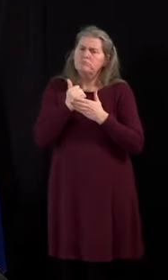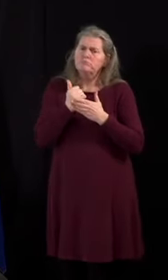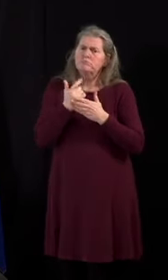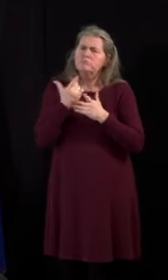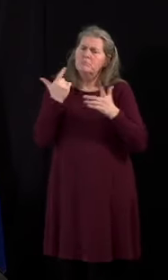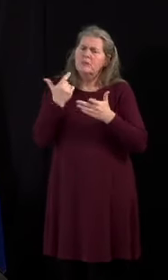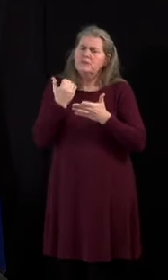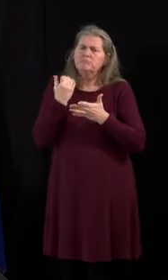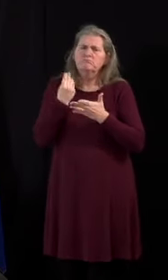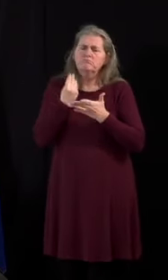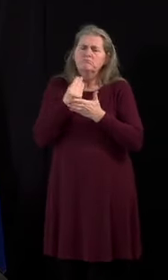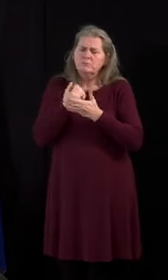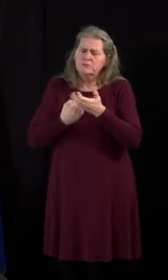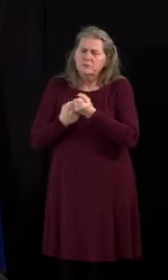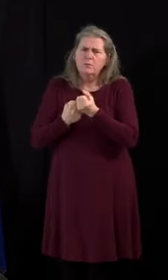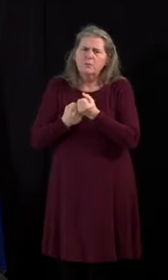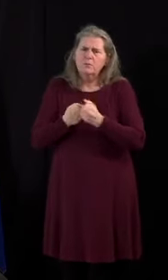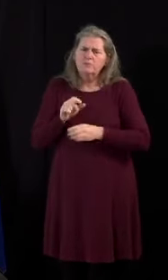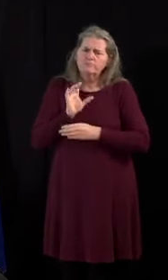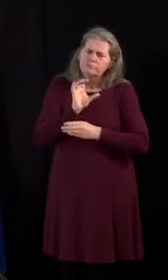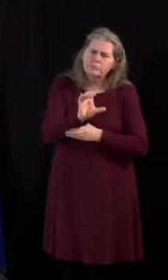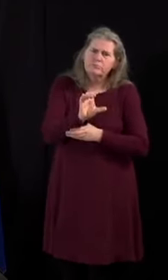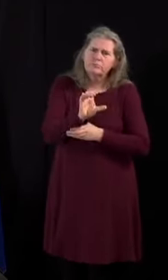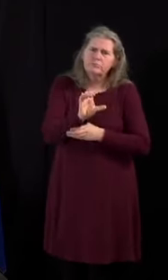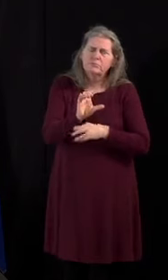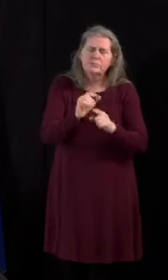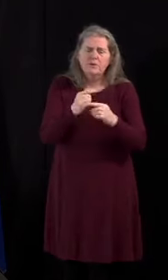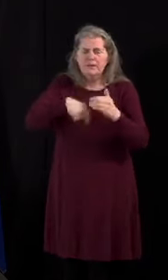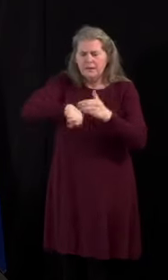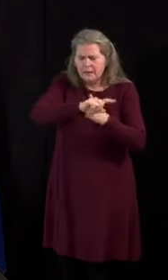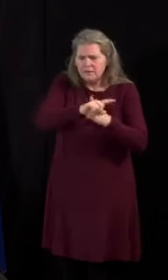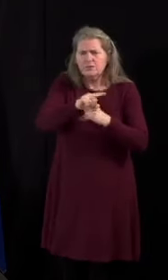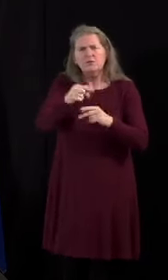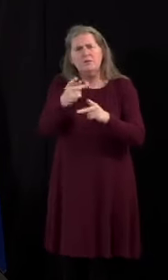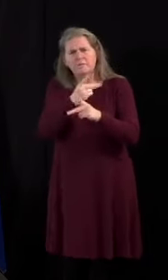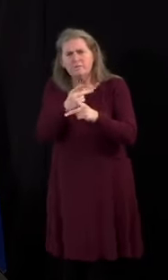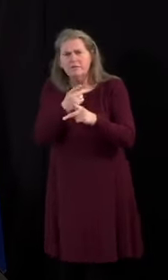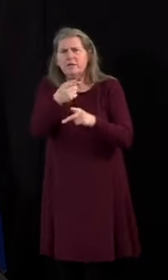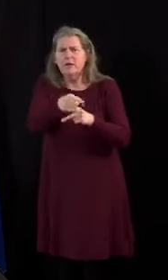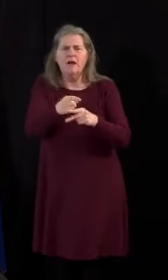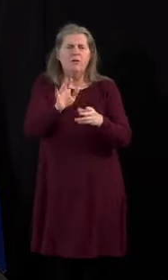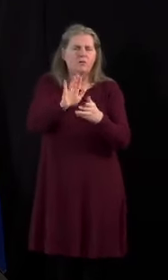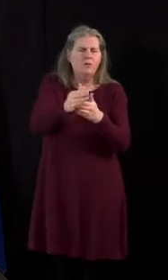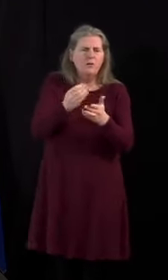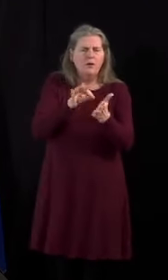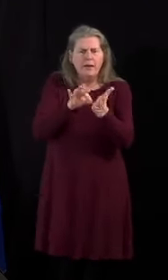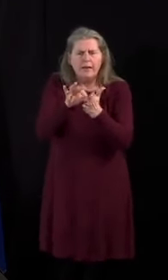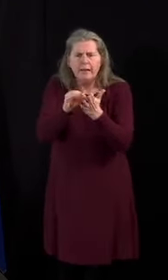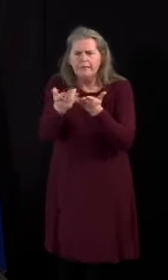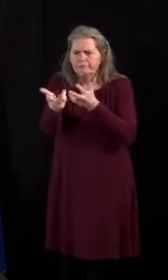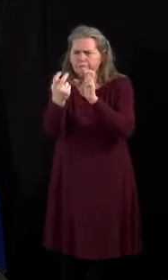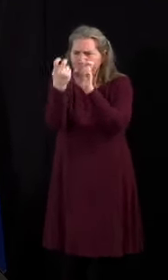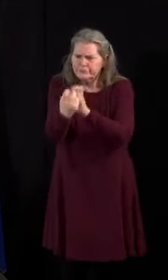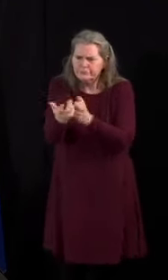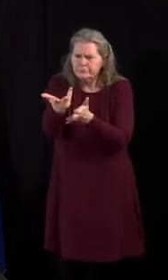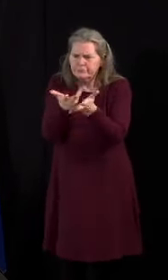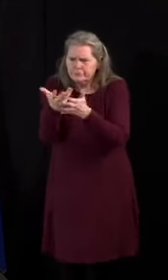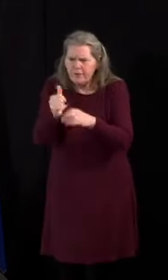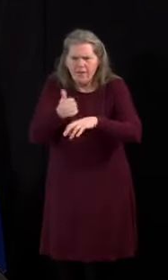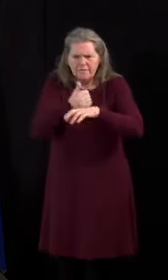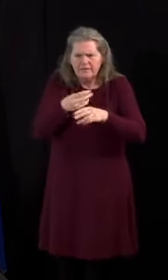coming. And take that time next week to sit with your bookkeeper, or if you do your own books, and pull your numbers together and your fixed costs,